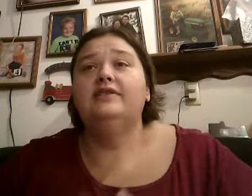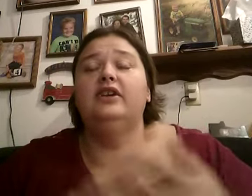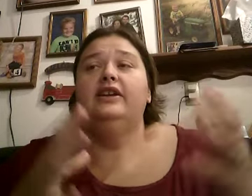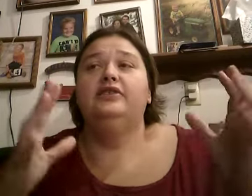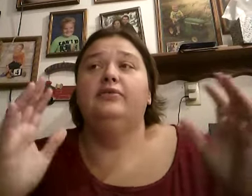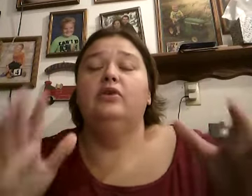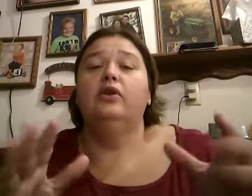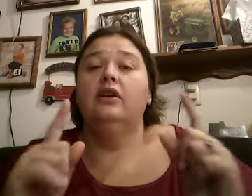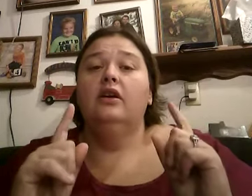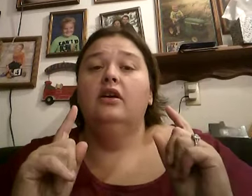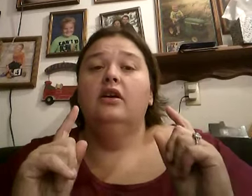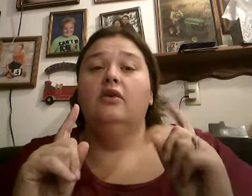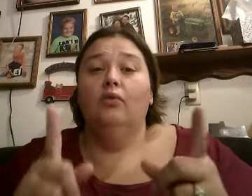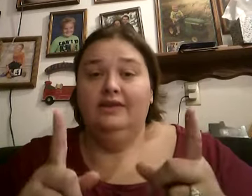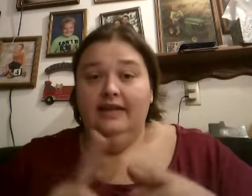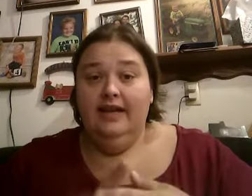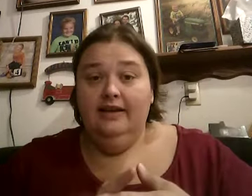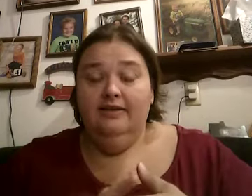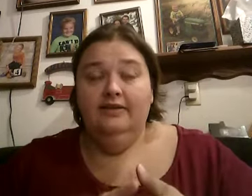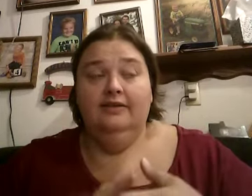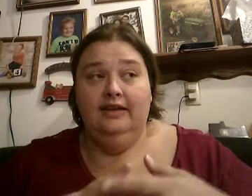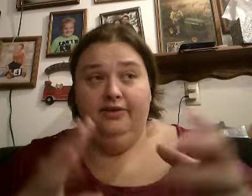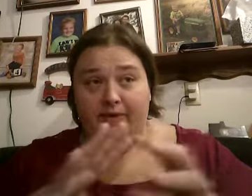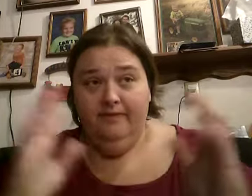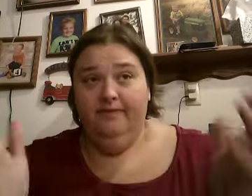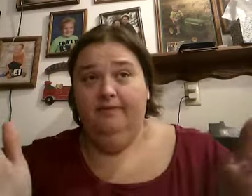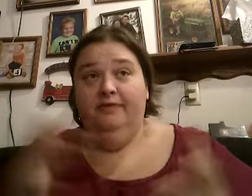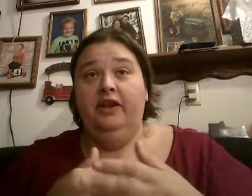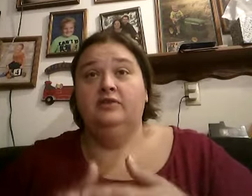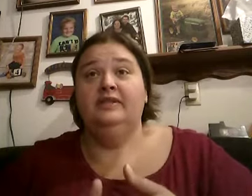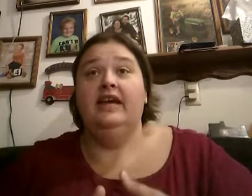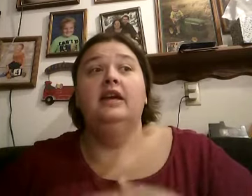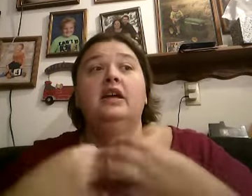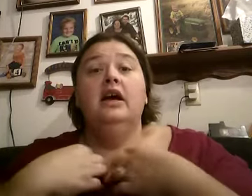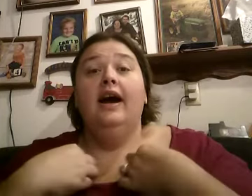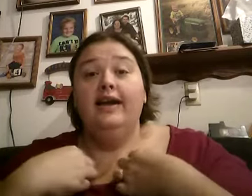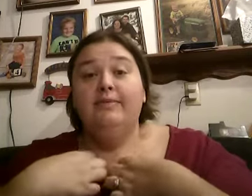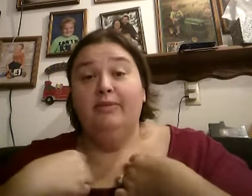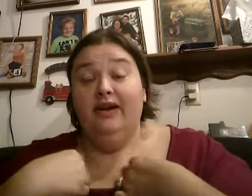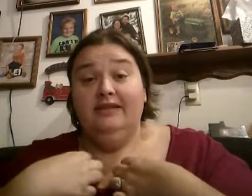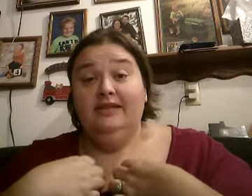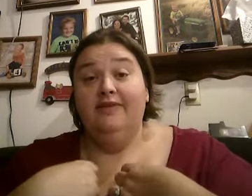try to record once a day. Like, three videos once a day. I am in the process of now.